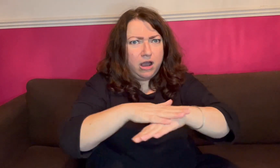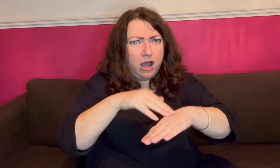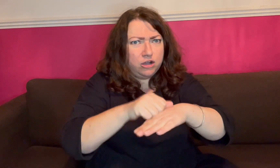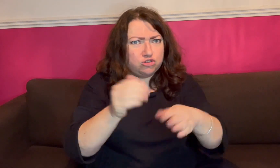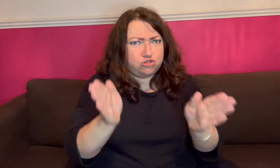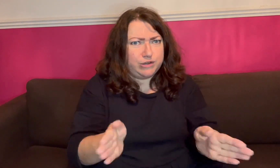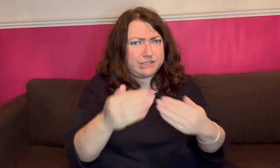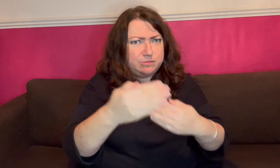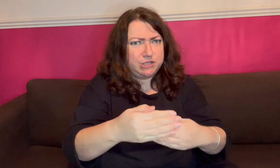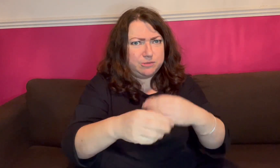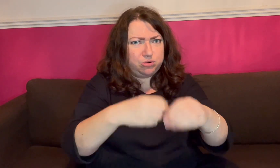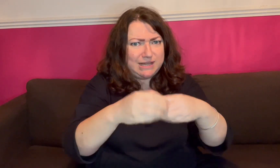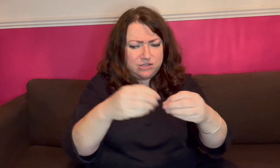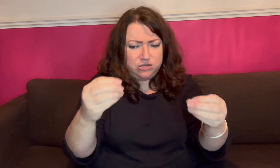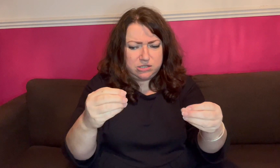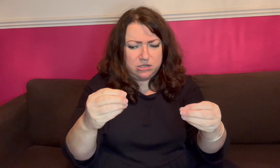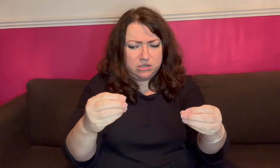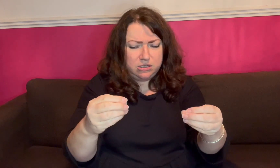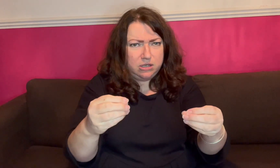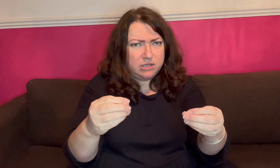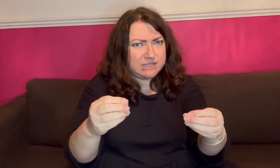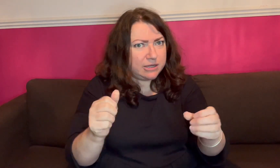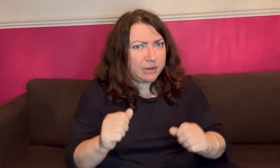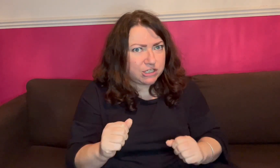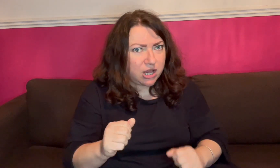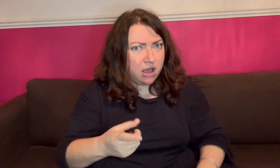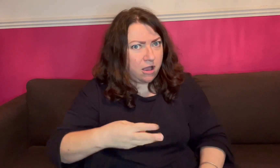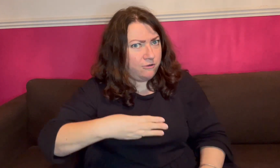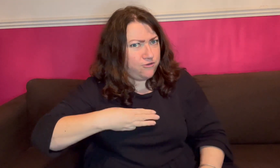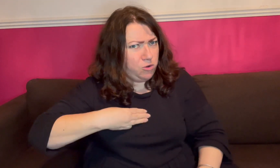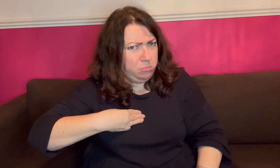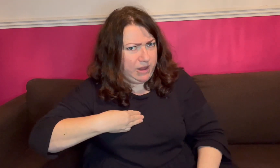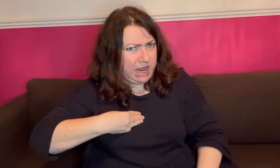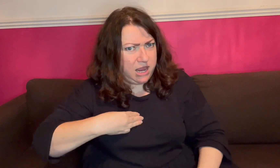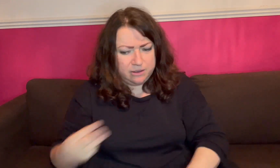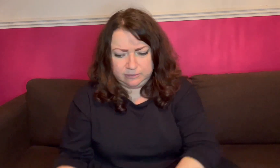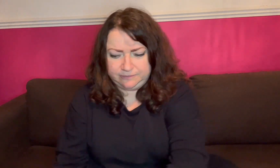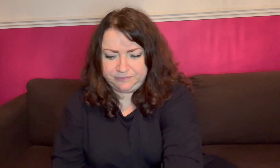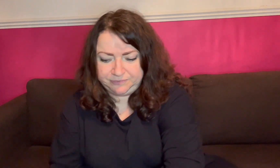"A Christmas present?" said Badger. "For me?"